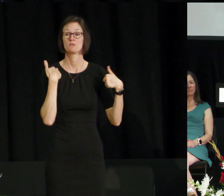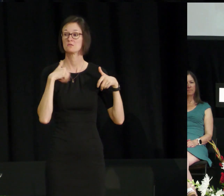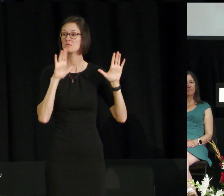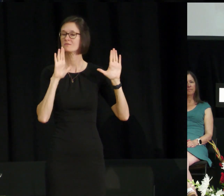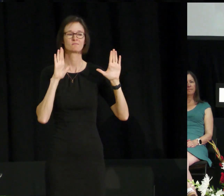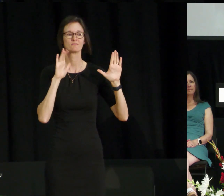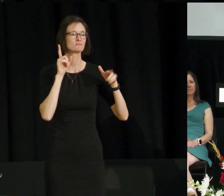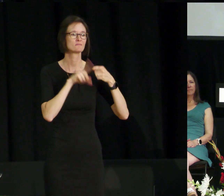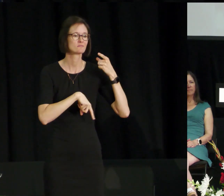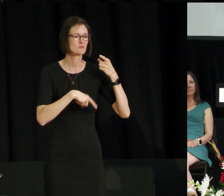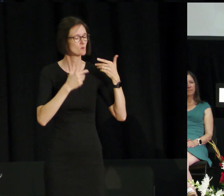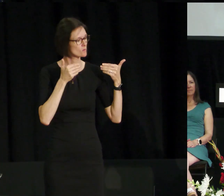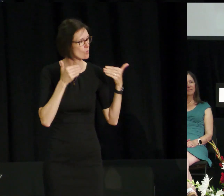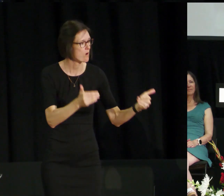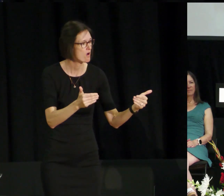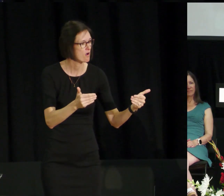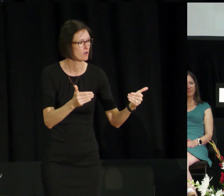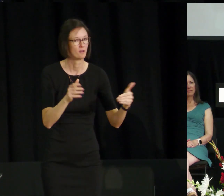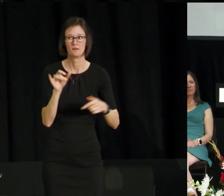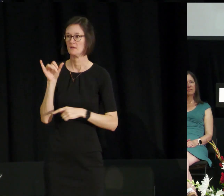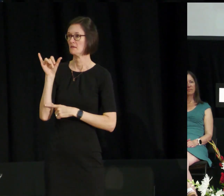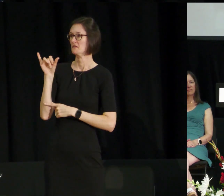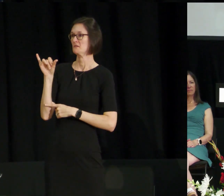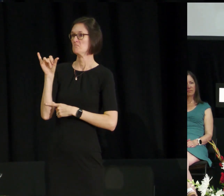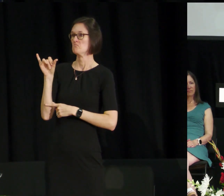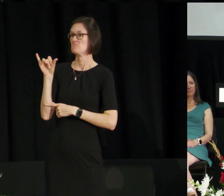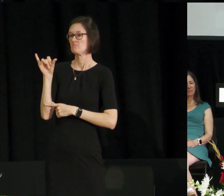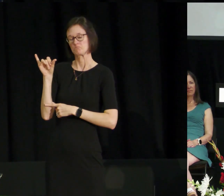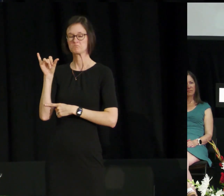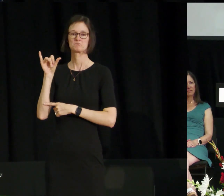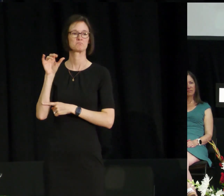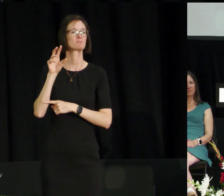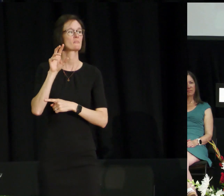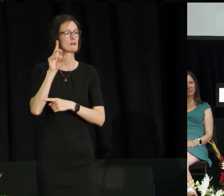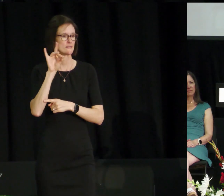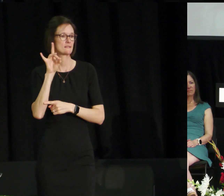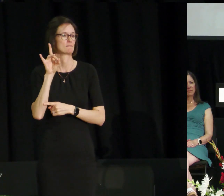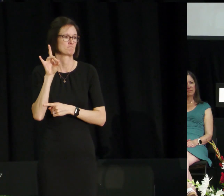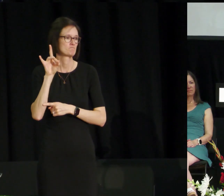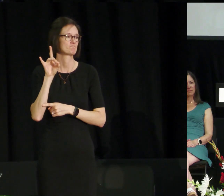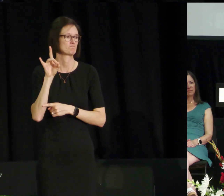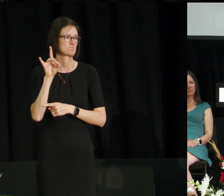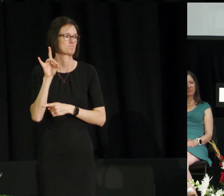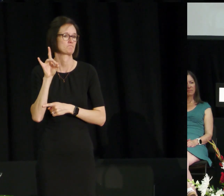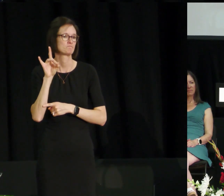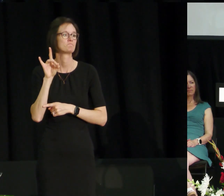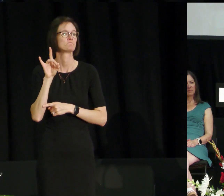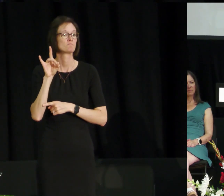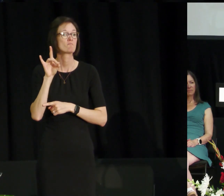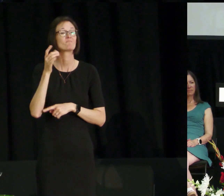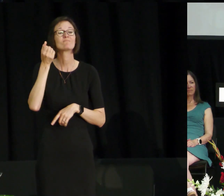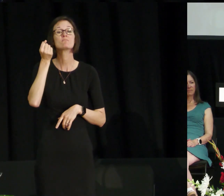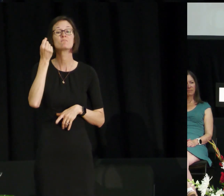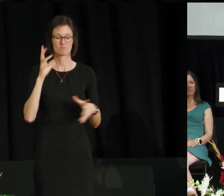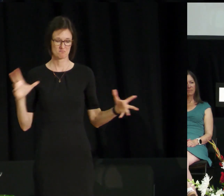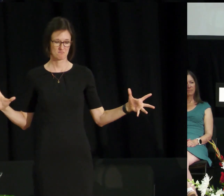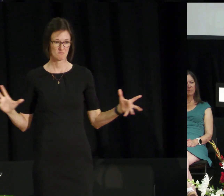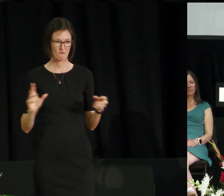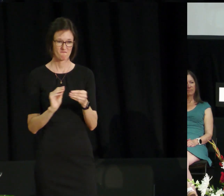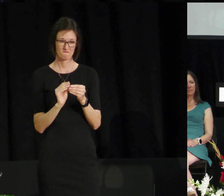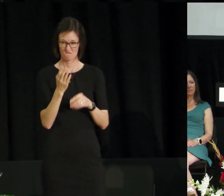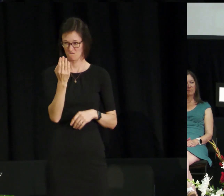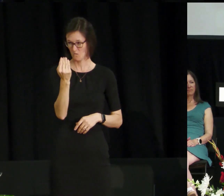And so I did And I said I placed out of like 14 I placed like 9